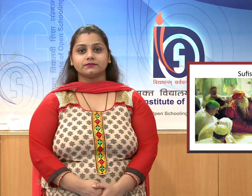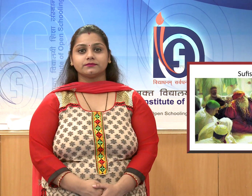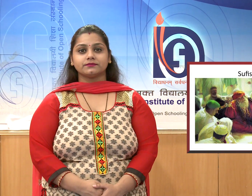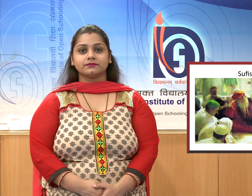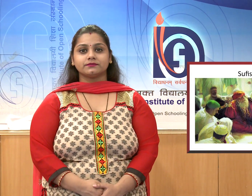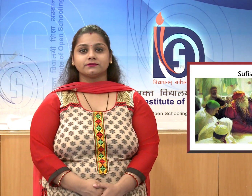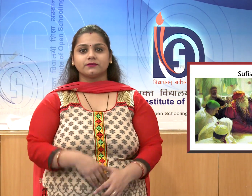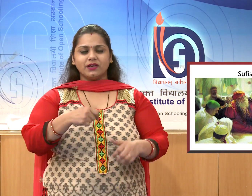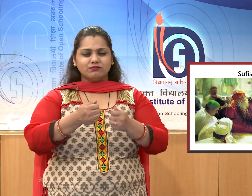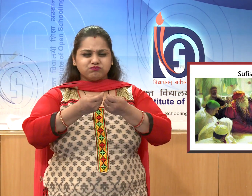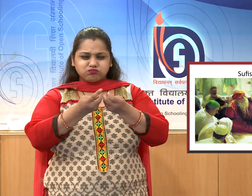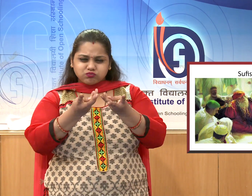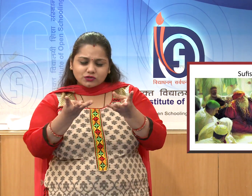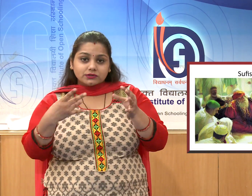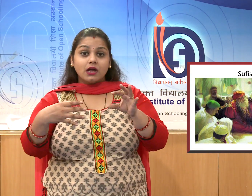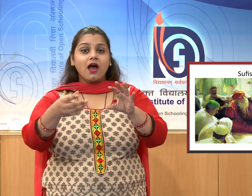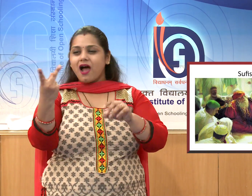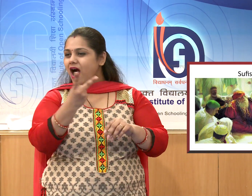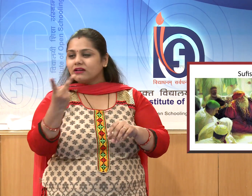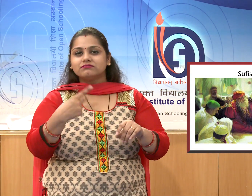There was also a lot of interaction